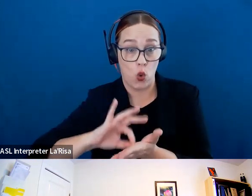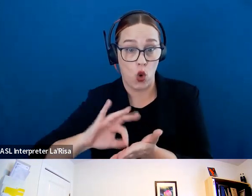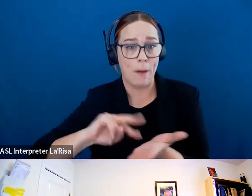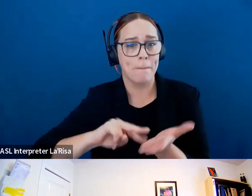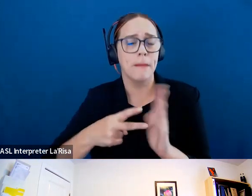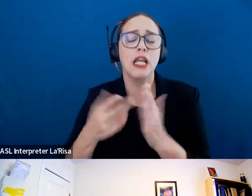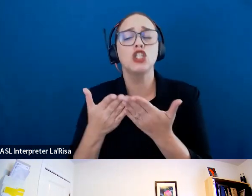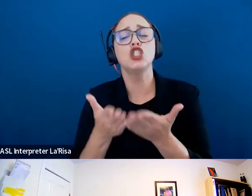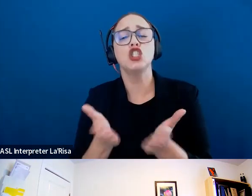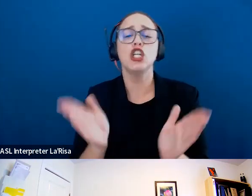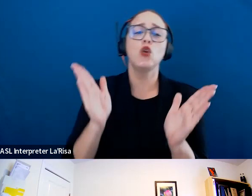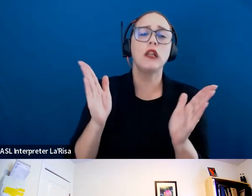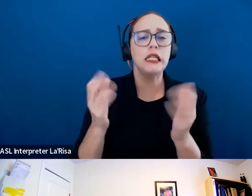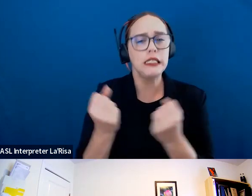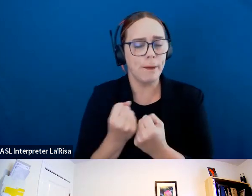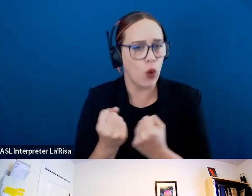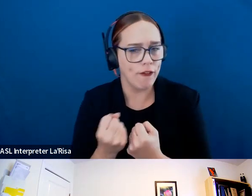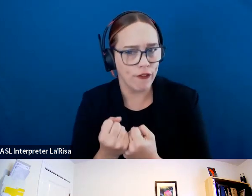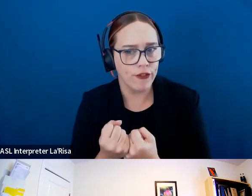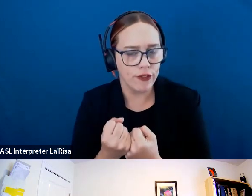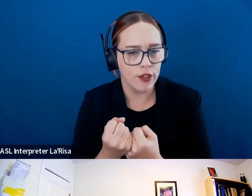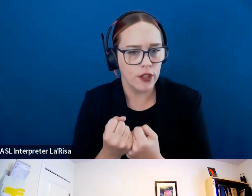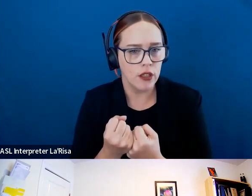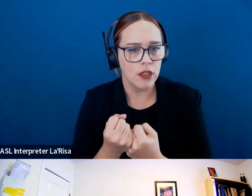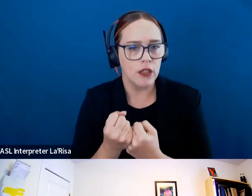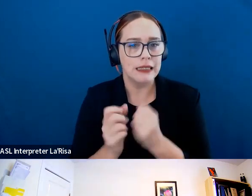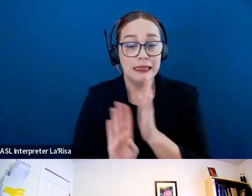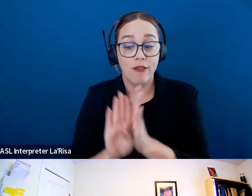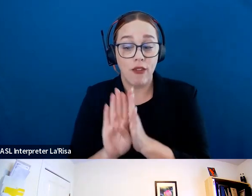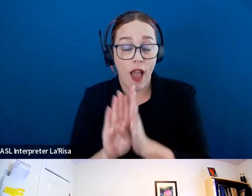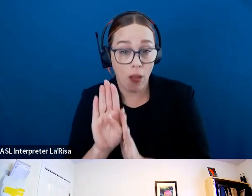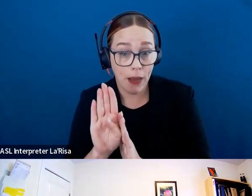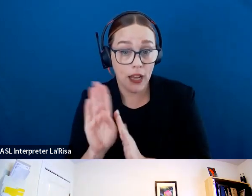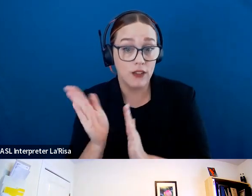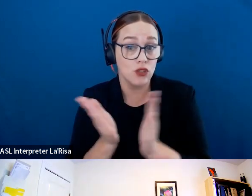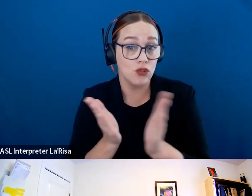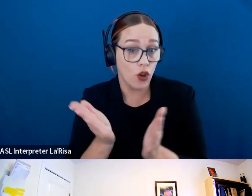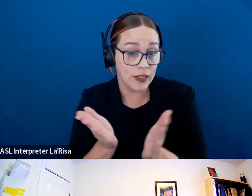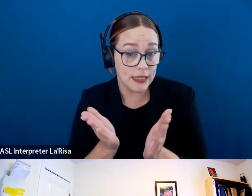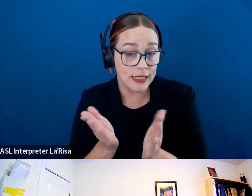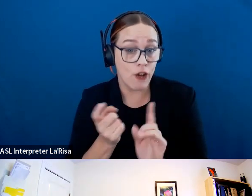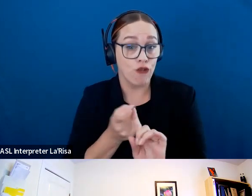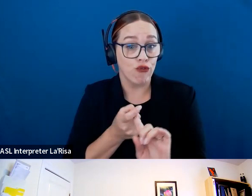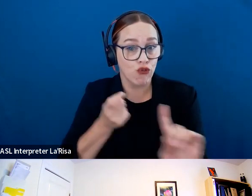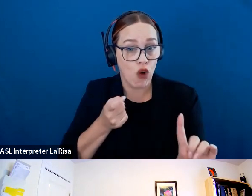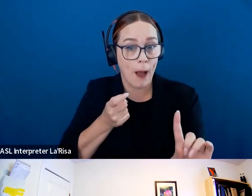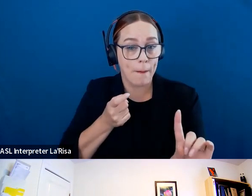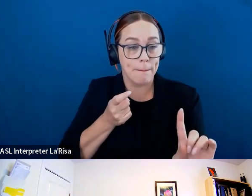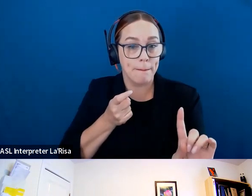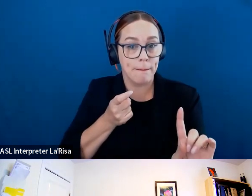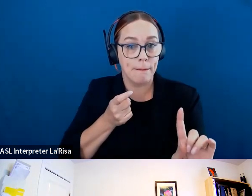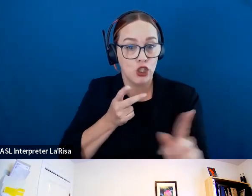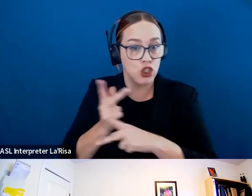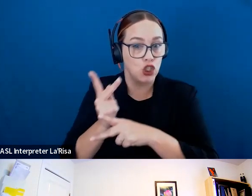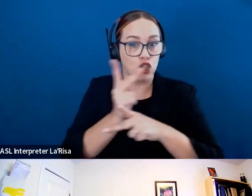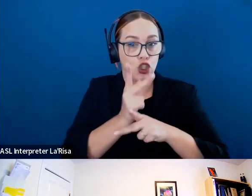generally supportive of employment. Development of employment services come, though, from direct line supervisors or